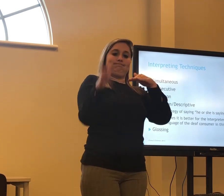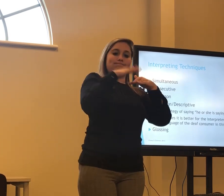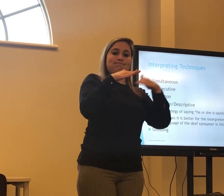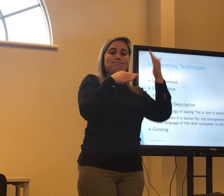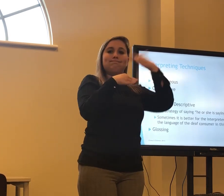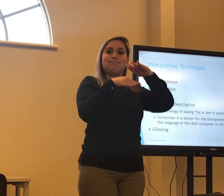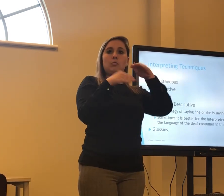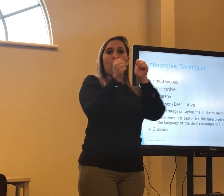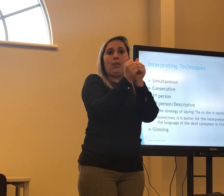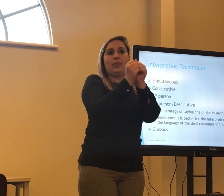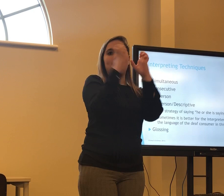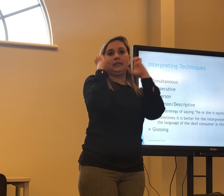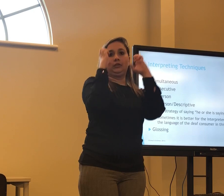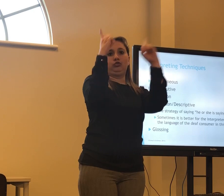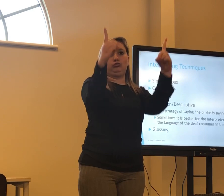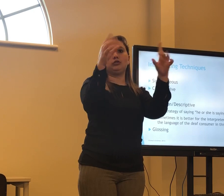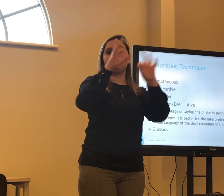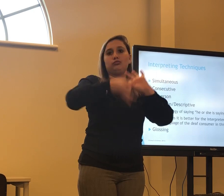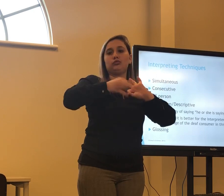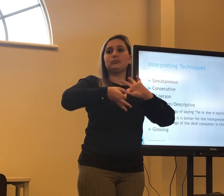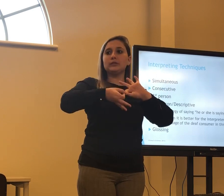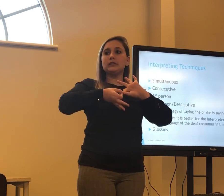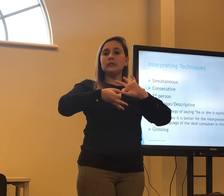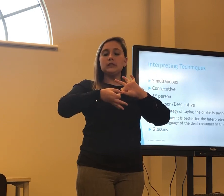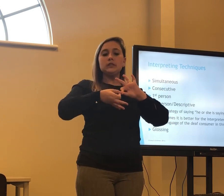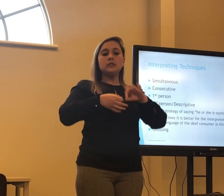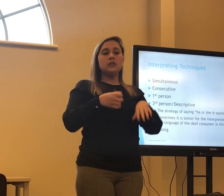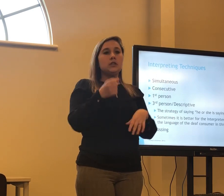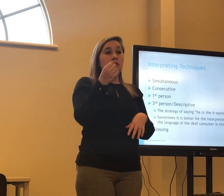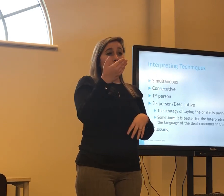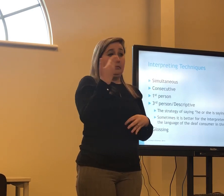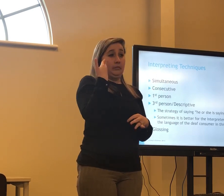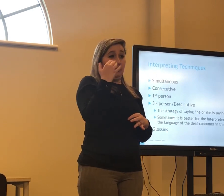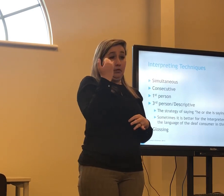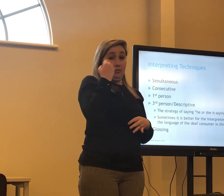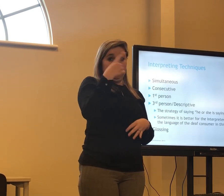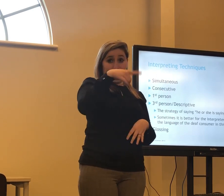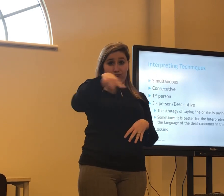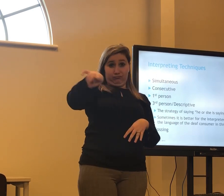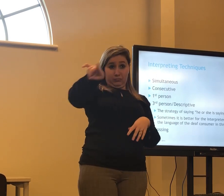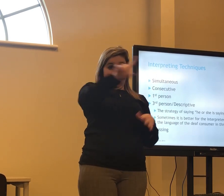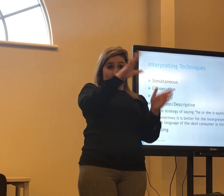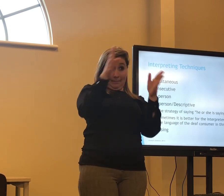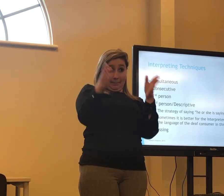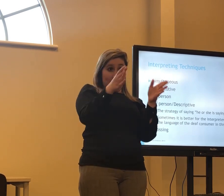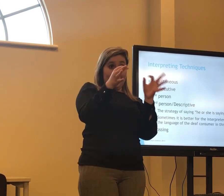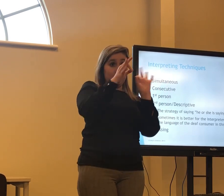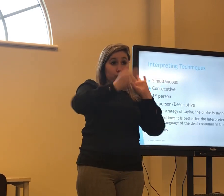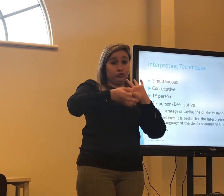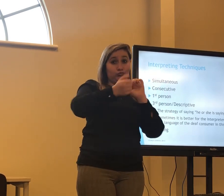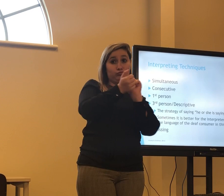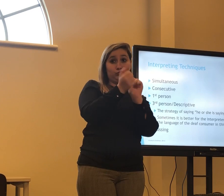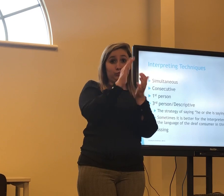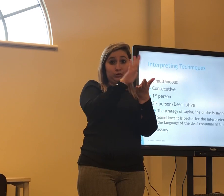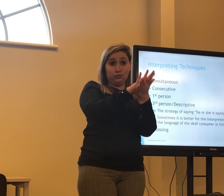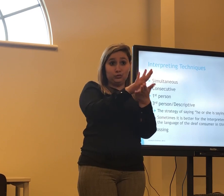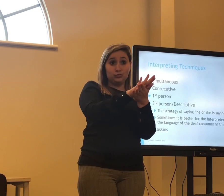interpreting, and so I don't know if some of you might be planning on educational interpreting, and you might think, oh, this is not